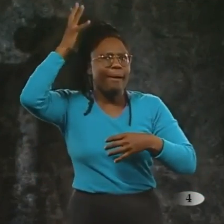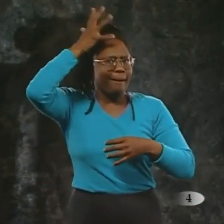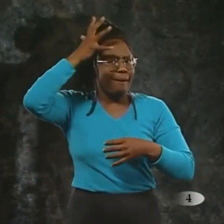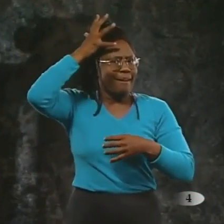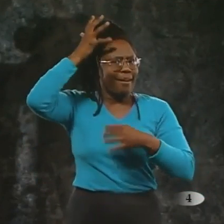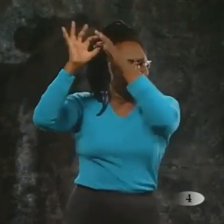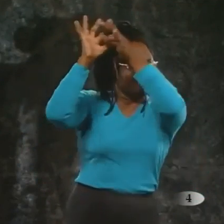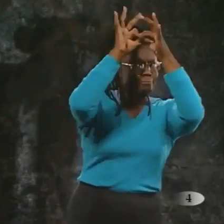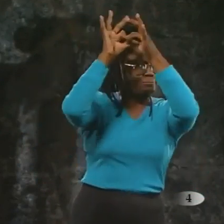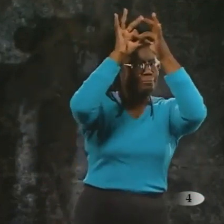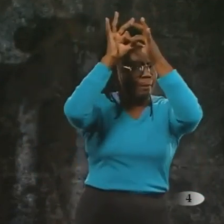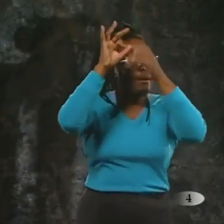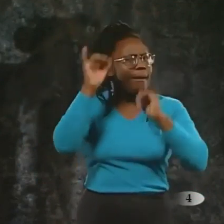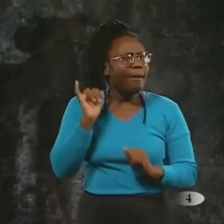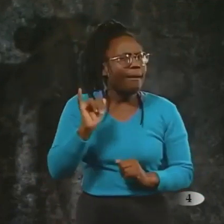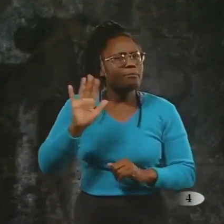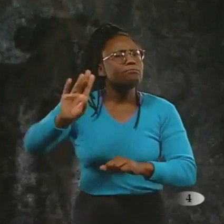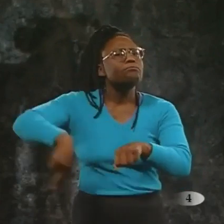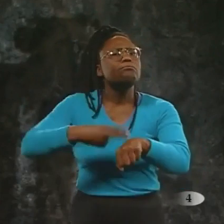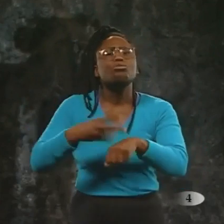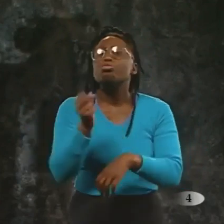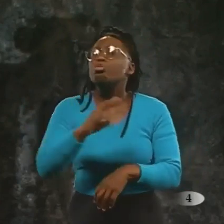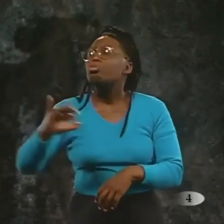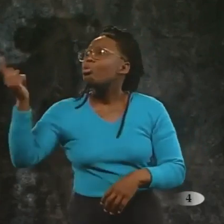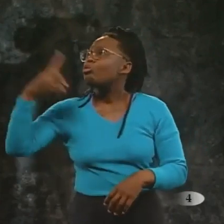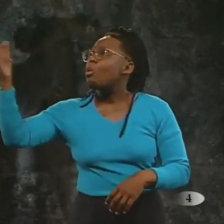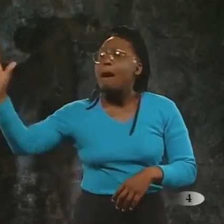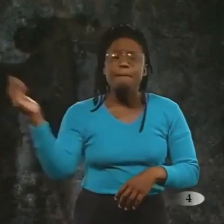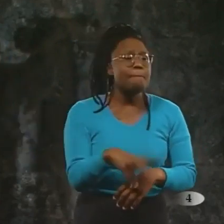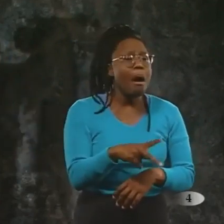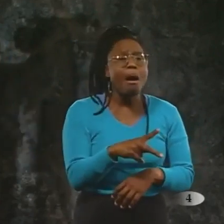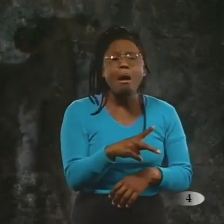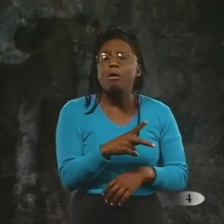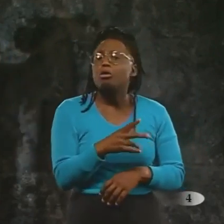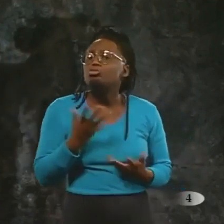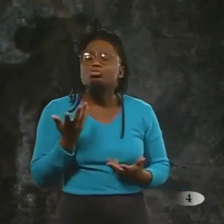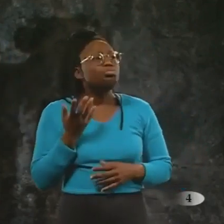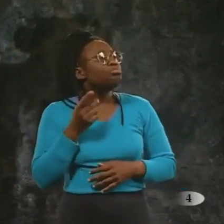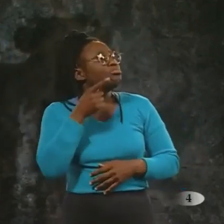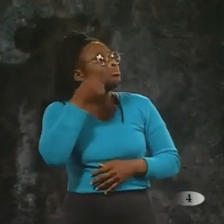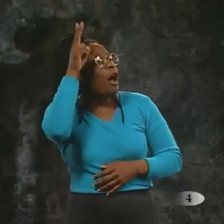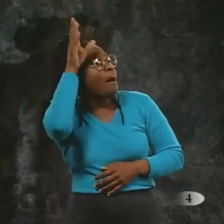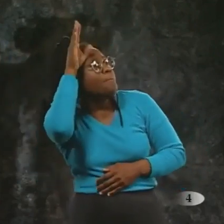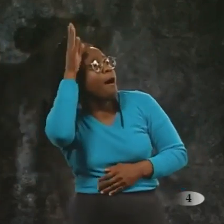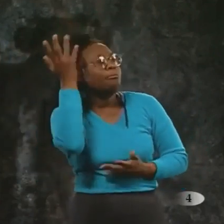signed names, let's say someone's name is Bob and their sign name is at their head, that has meaning.